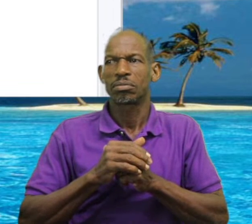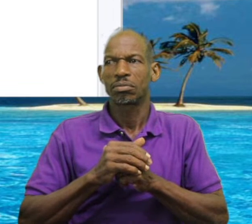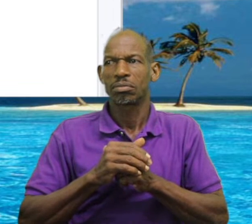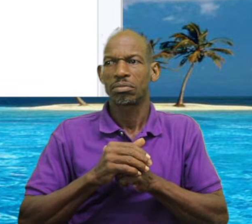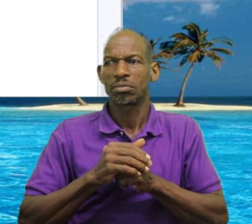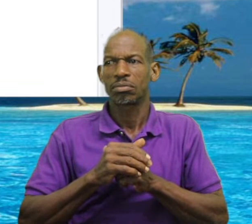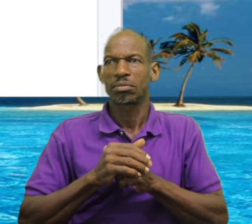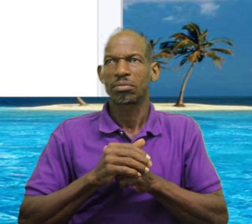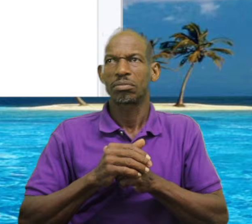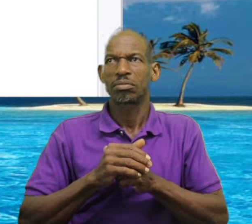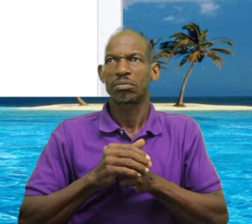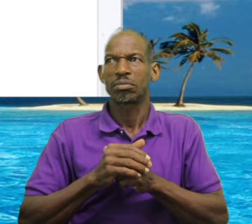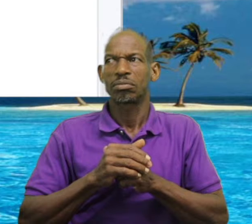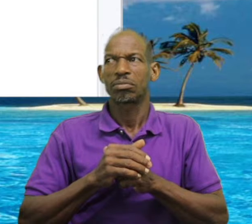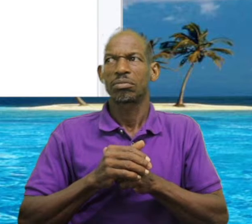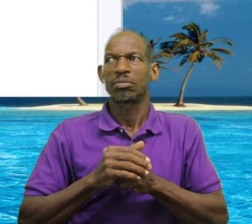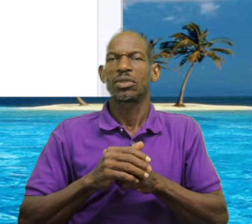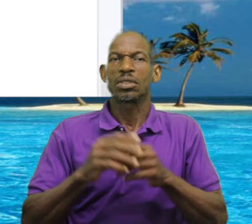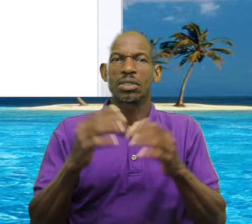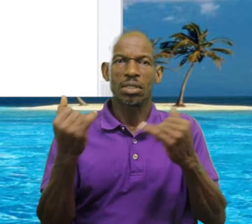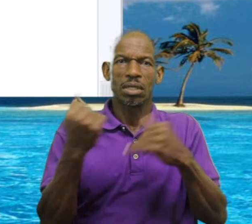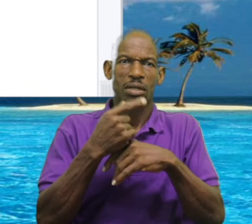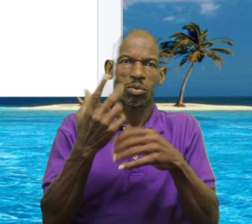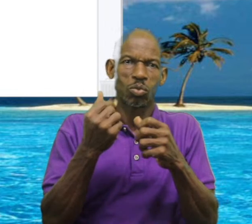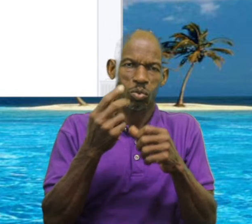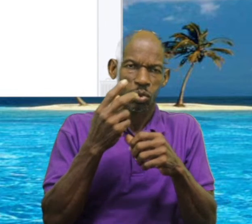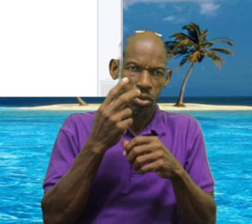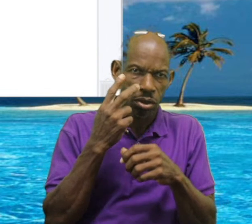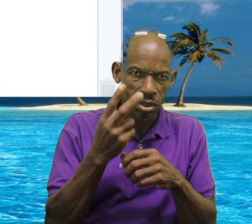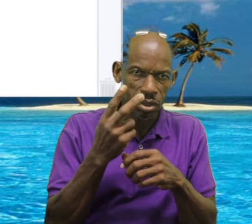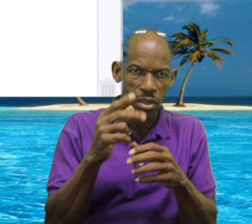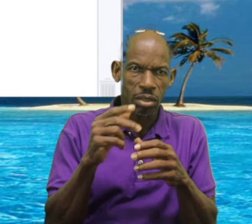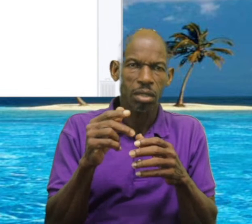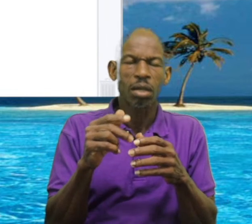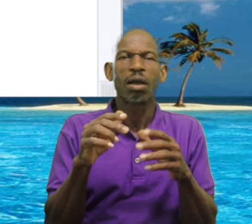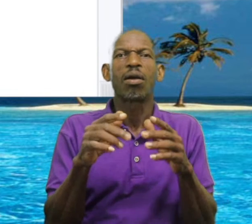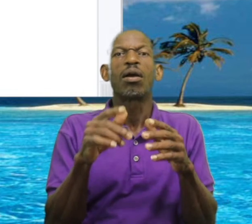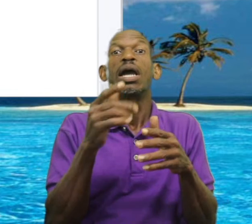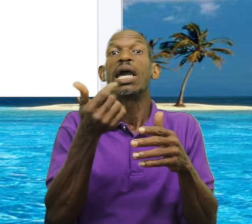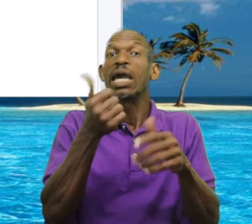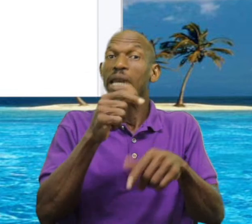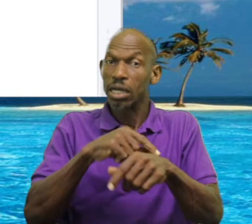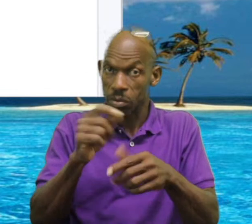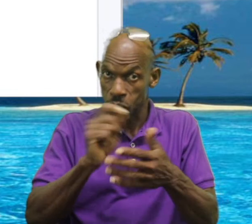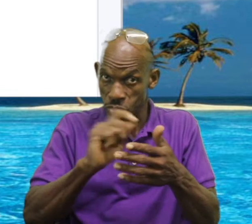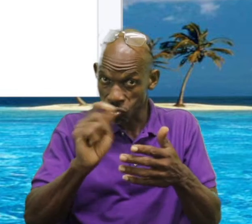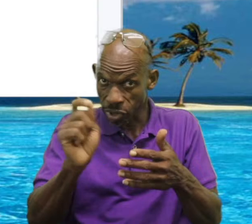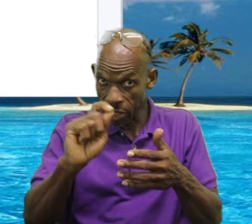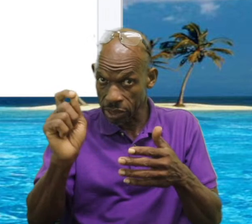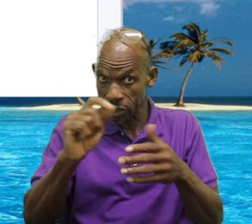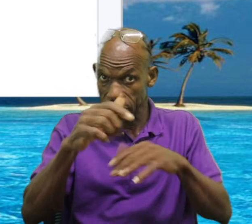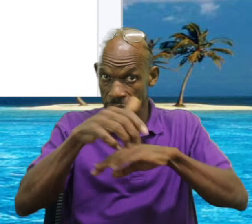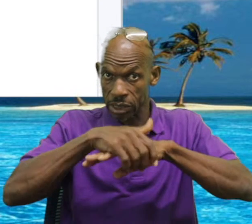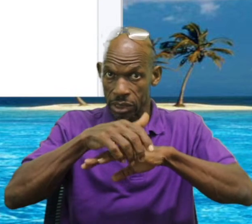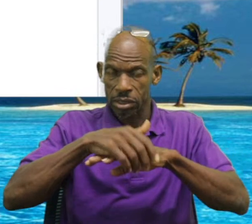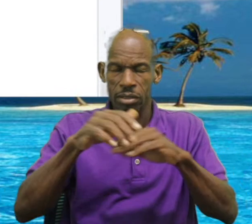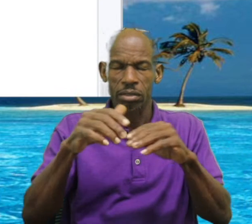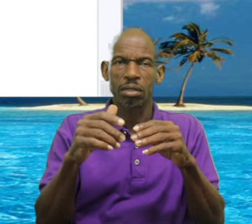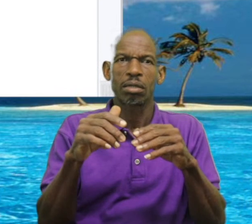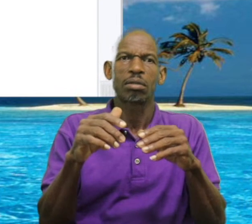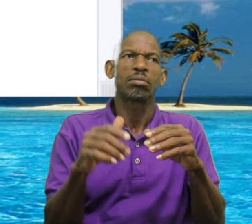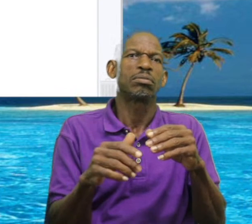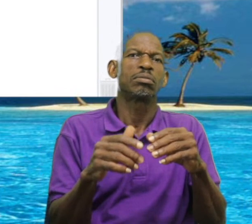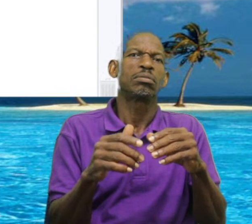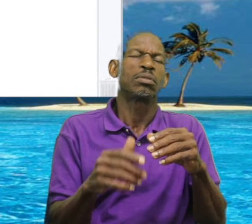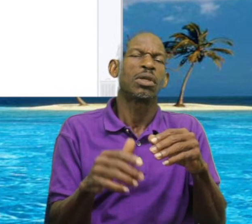So we want to know how to use and in terms of when we are writing English, what it is used for, because